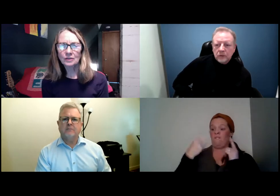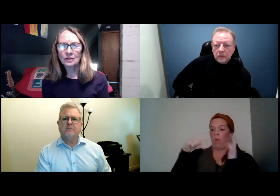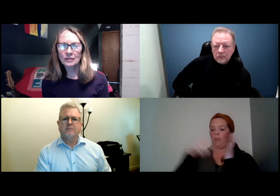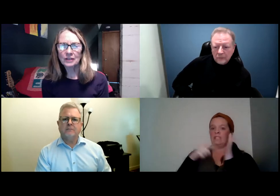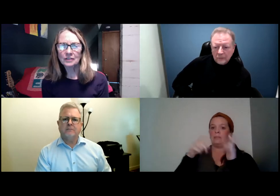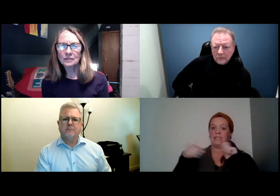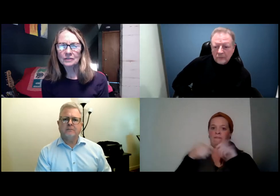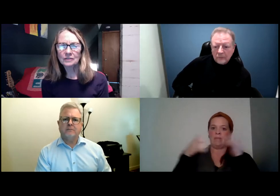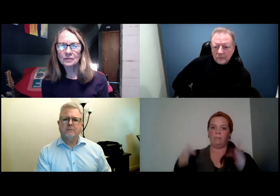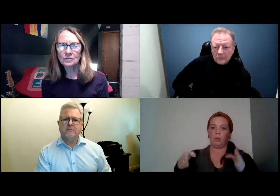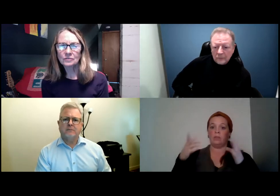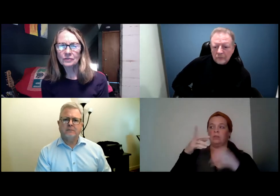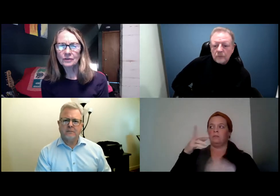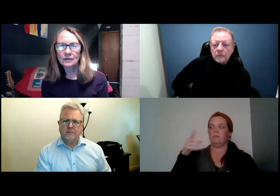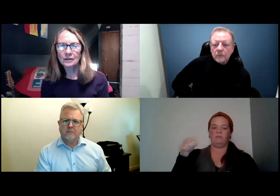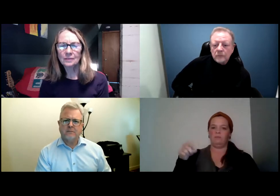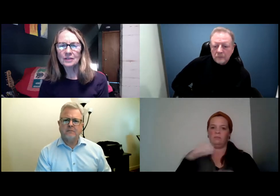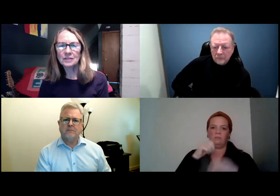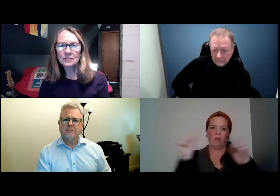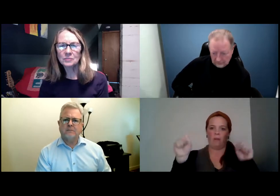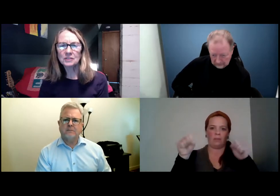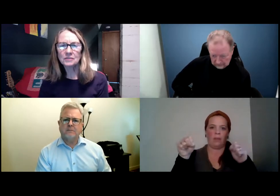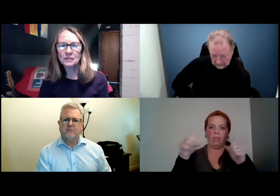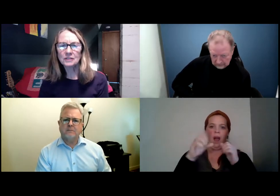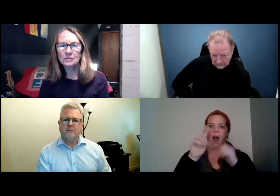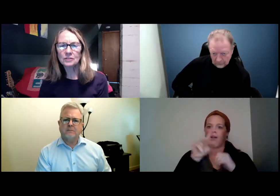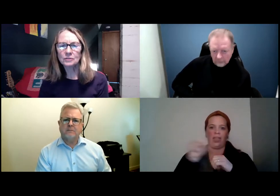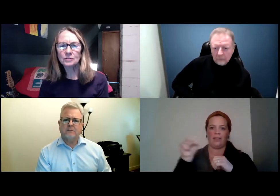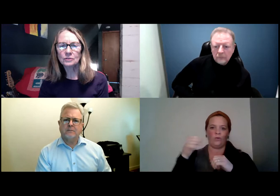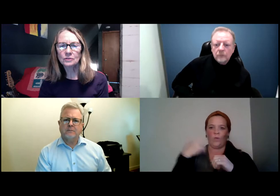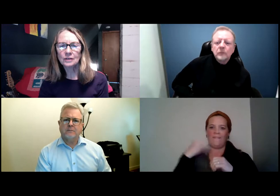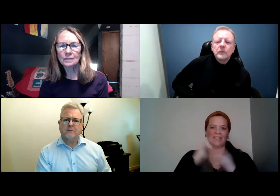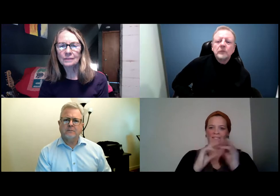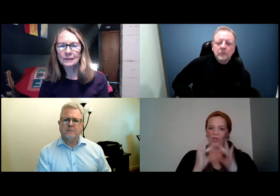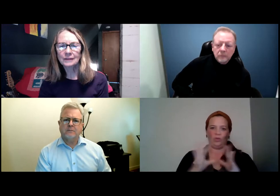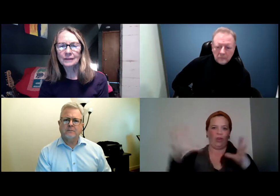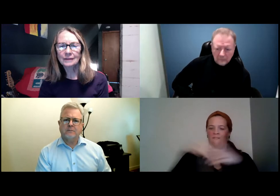your clarification. So I'm thinking of a specific individual who,